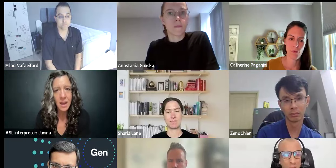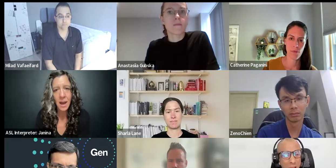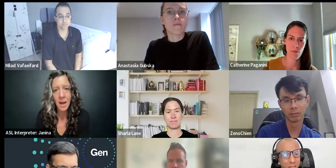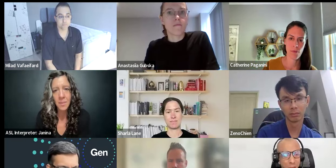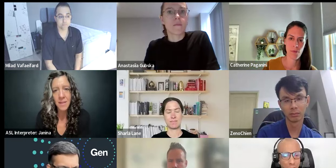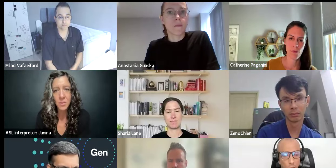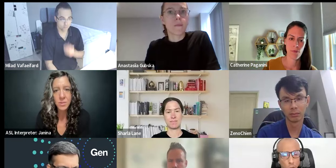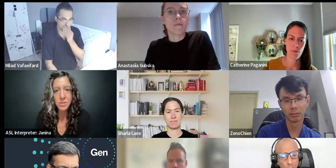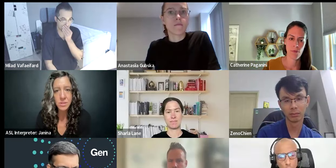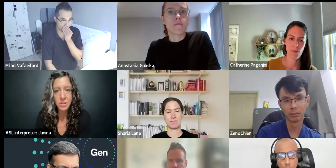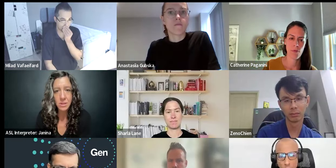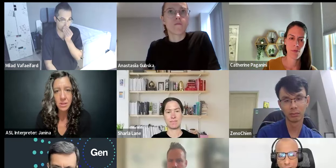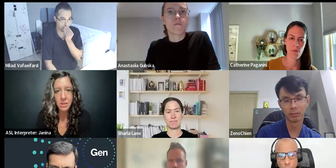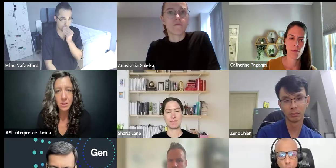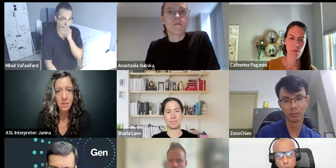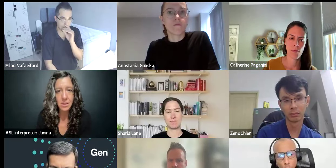it.